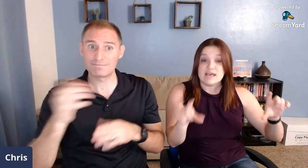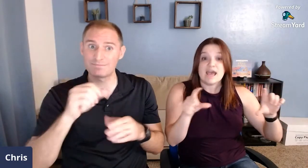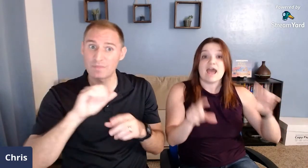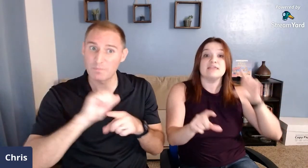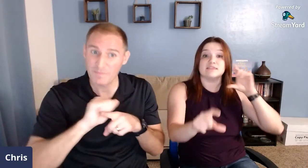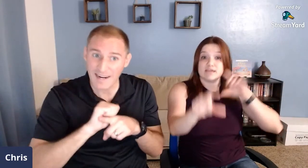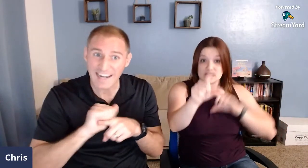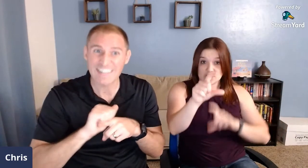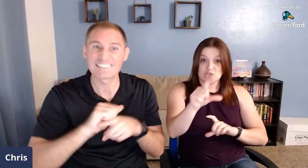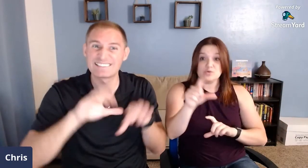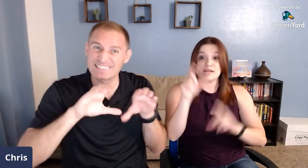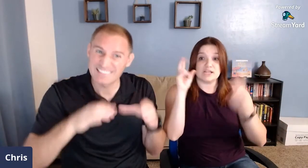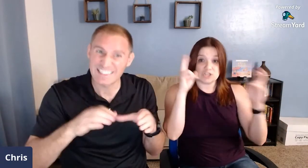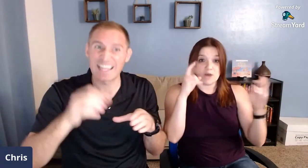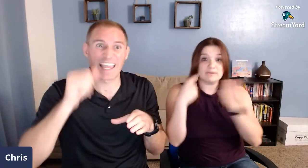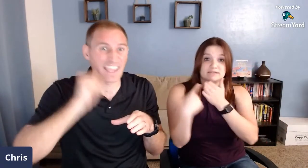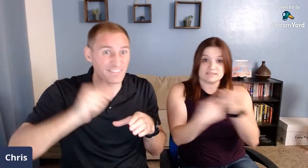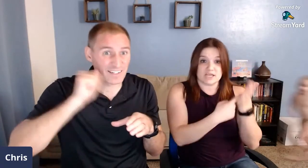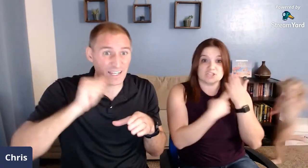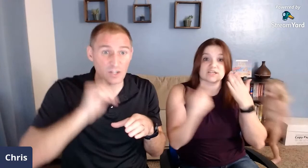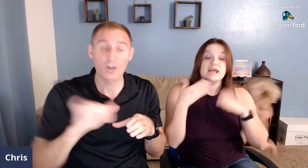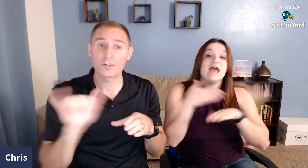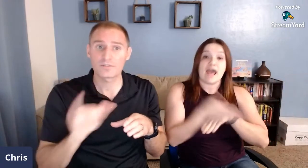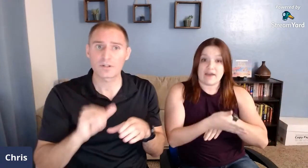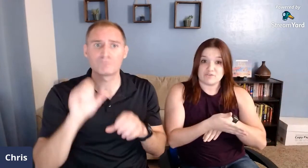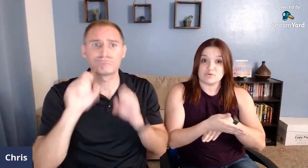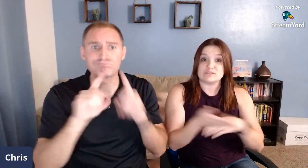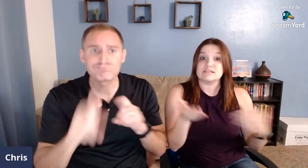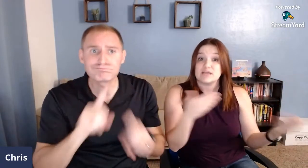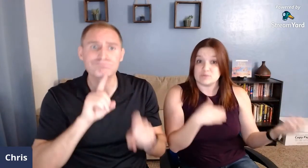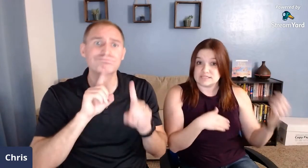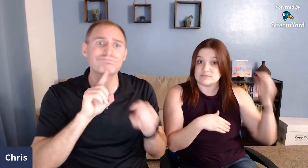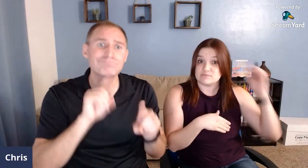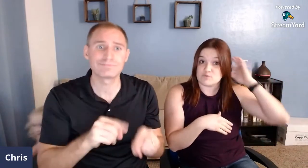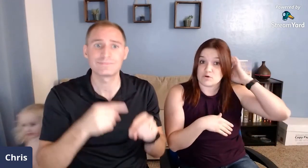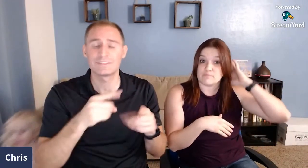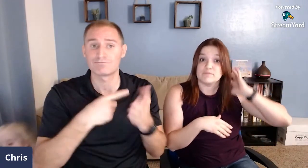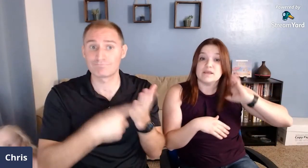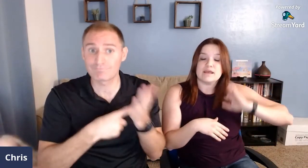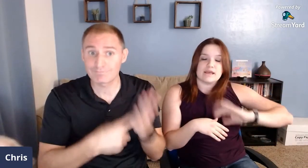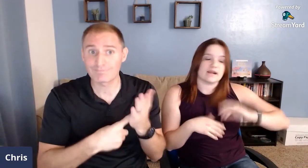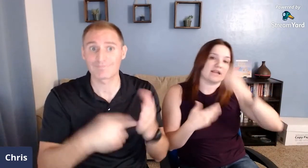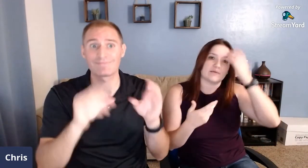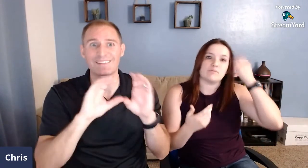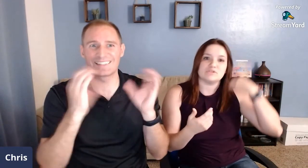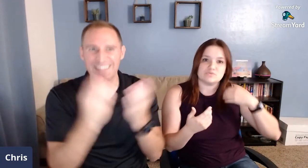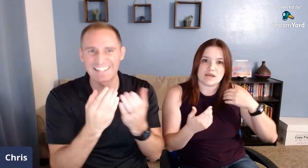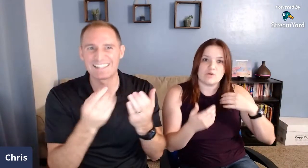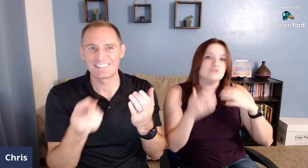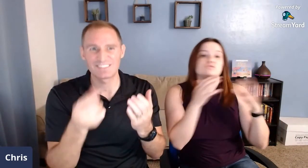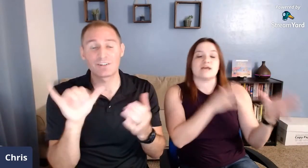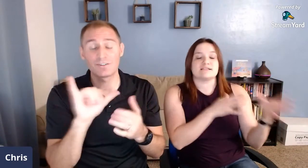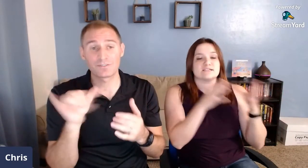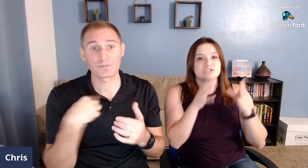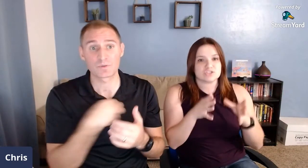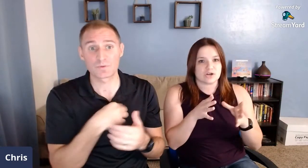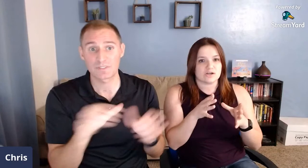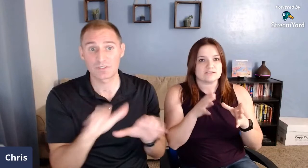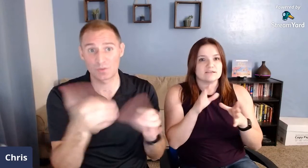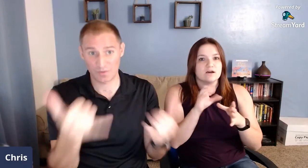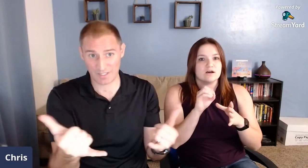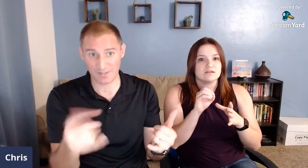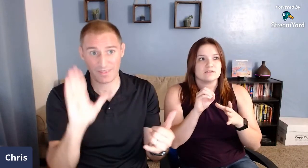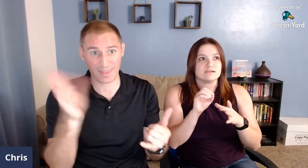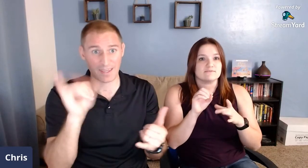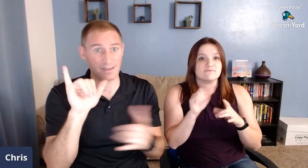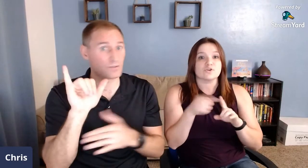night, and then a Q&A topic discussion afterwards, like we did before, and kind of like what we do now. So that's going to